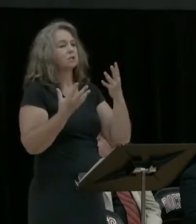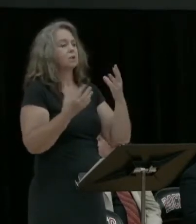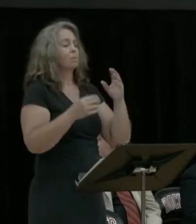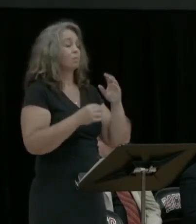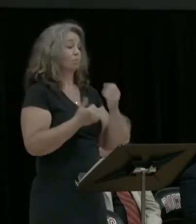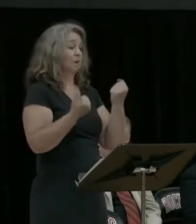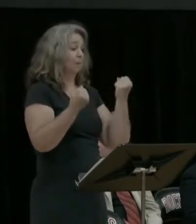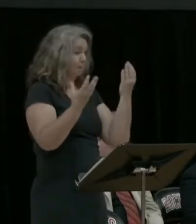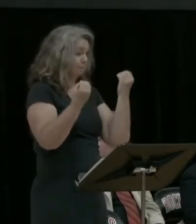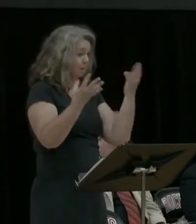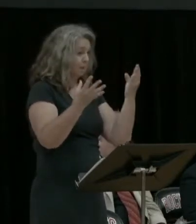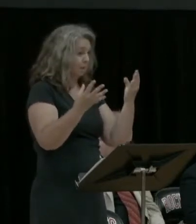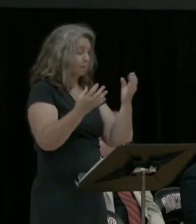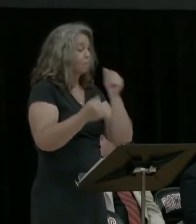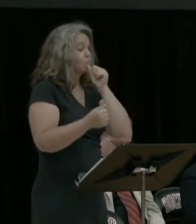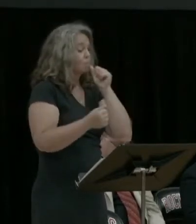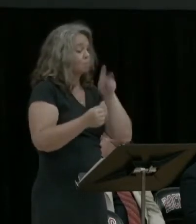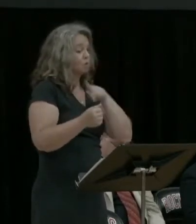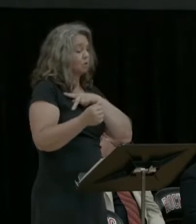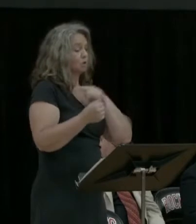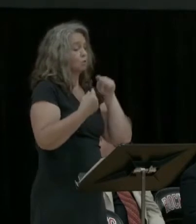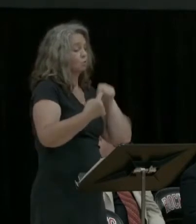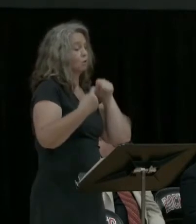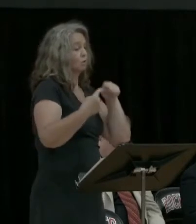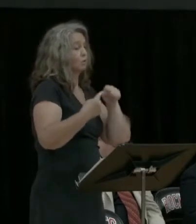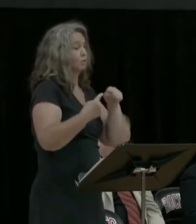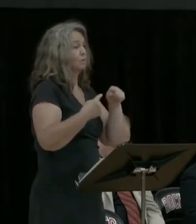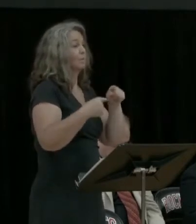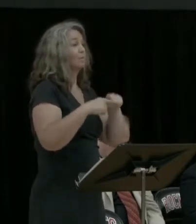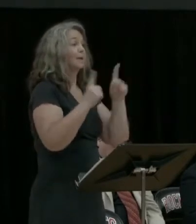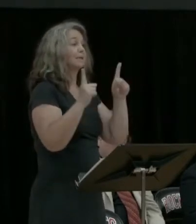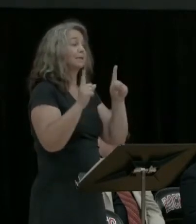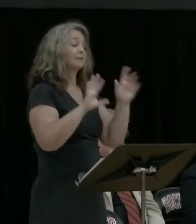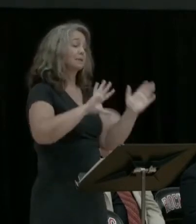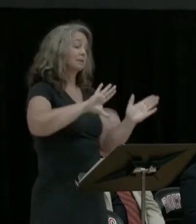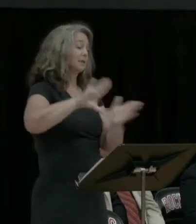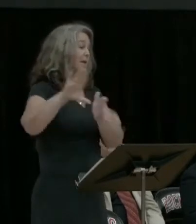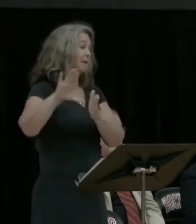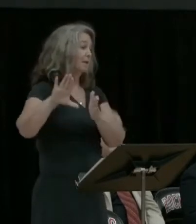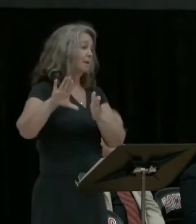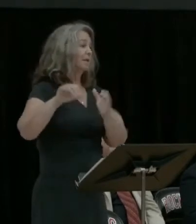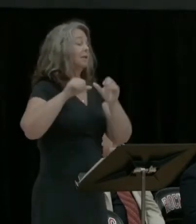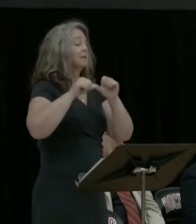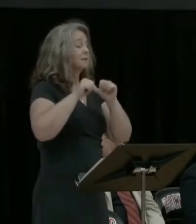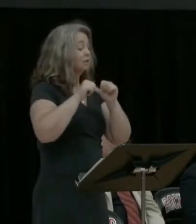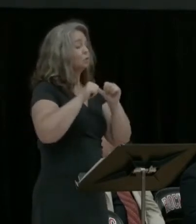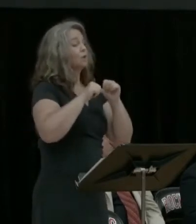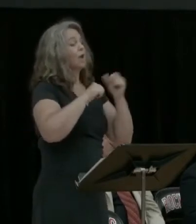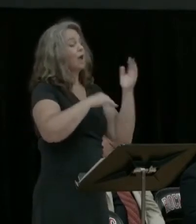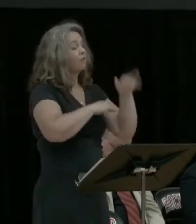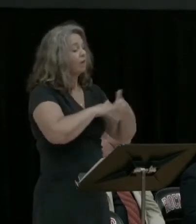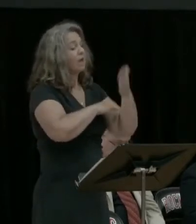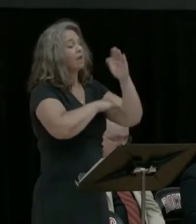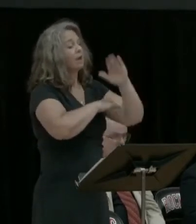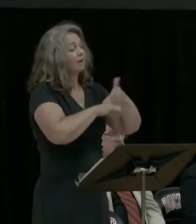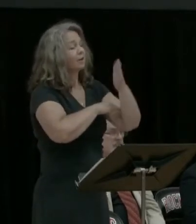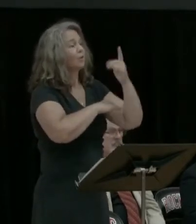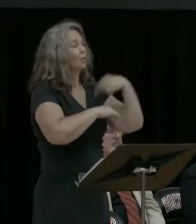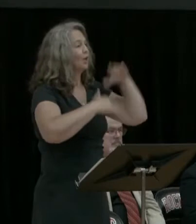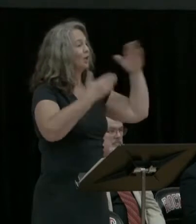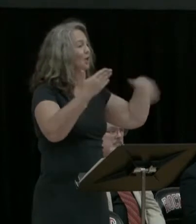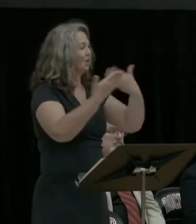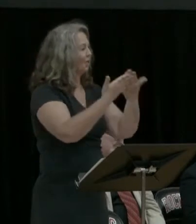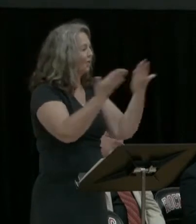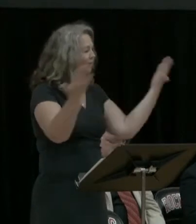struggles. But despite all that, the days kept ticking by, and here we are.